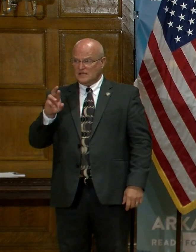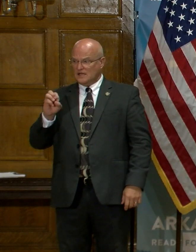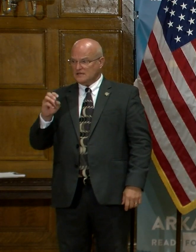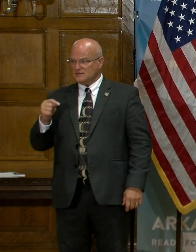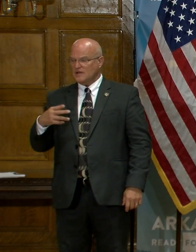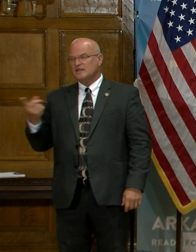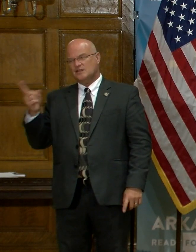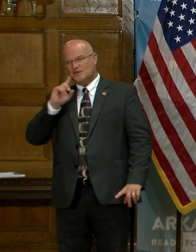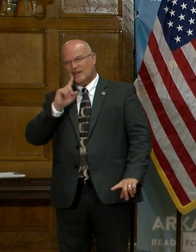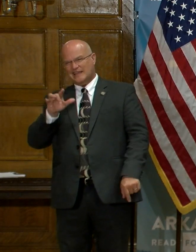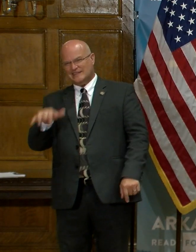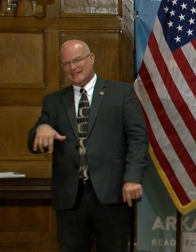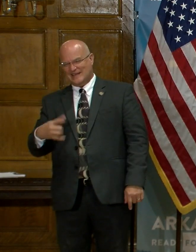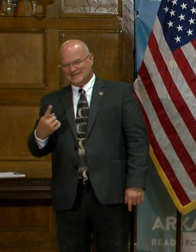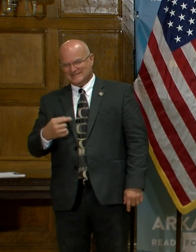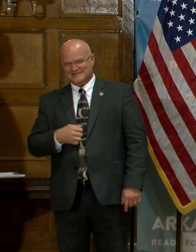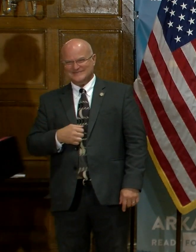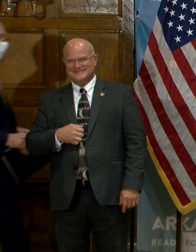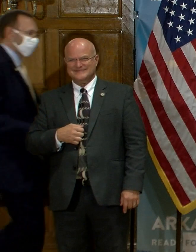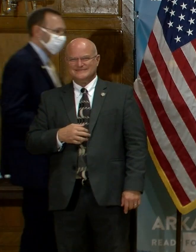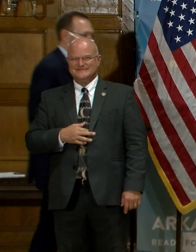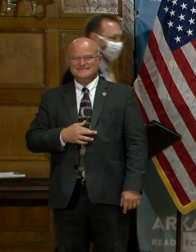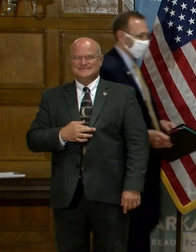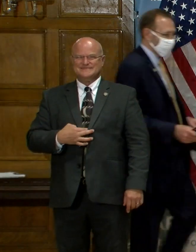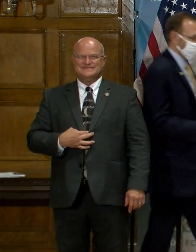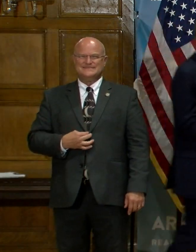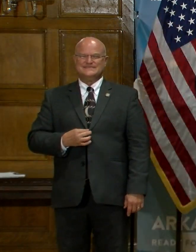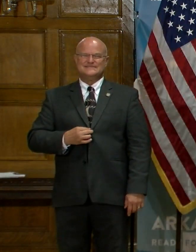Dr. Smith, I want you to take that one if